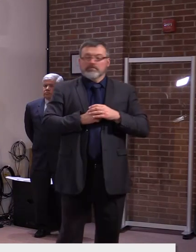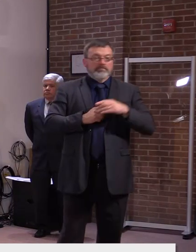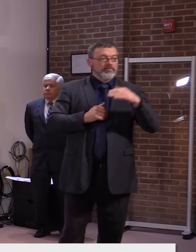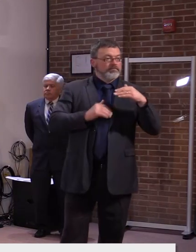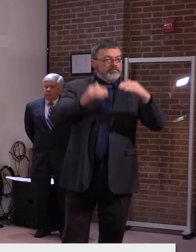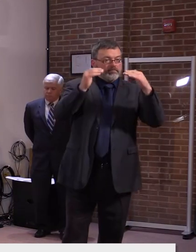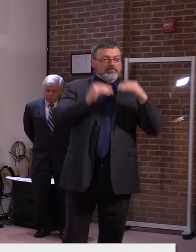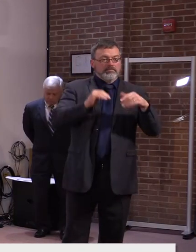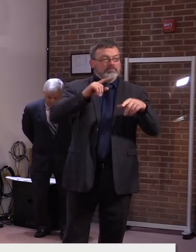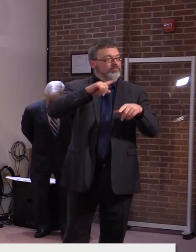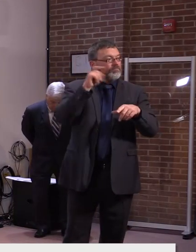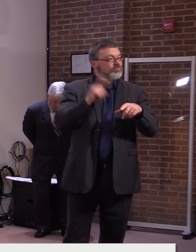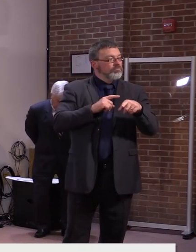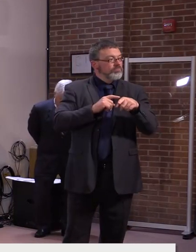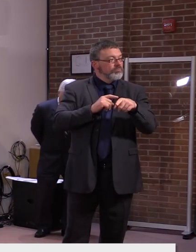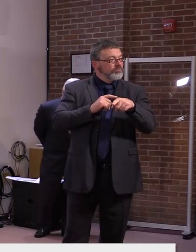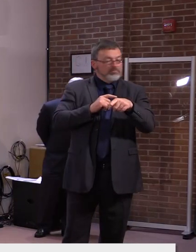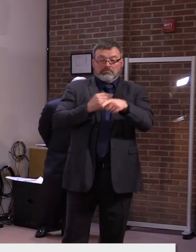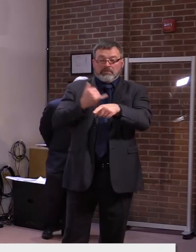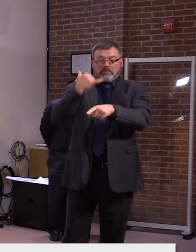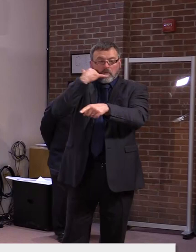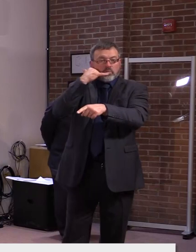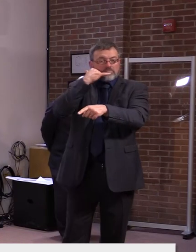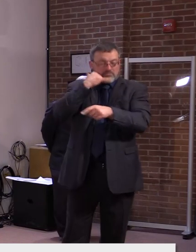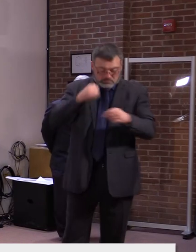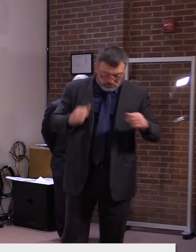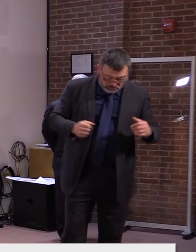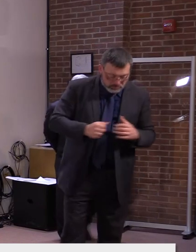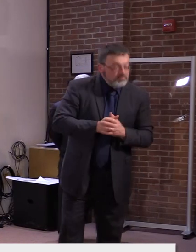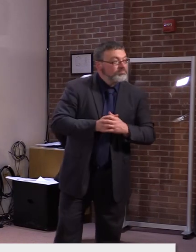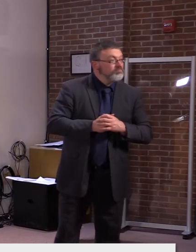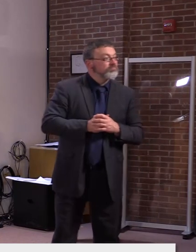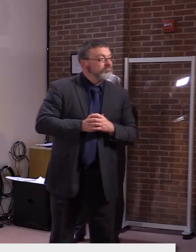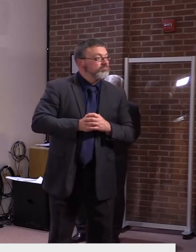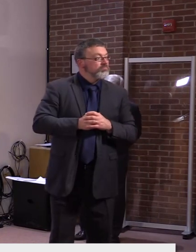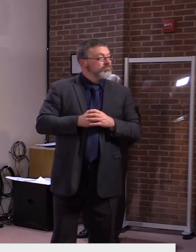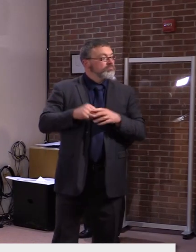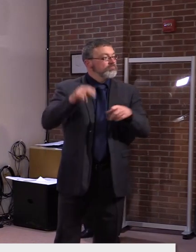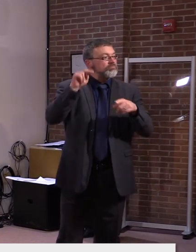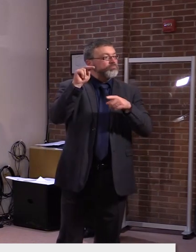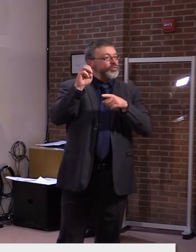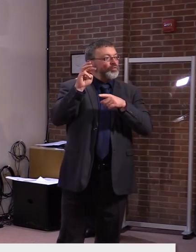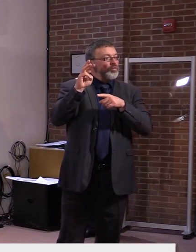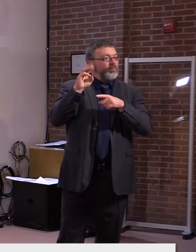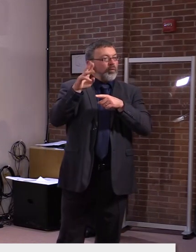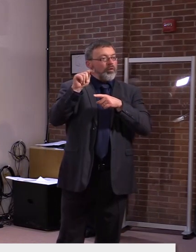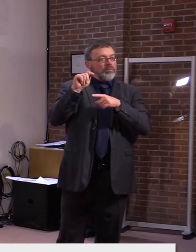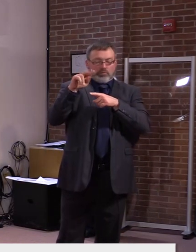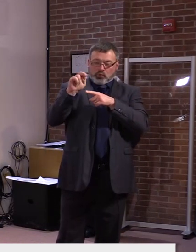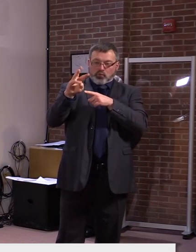All right, we will move over to the phone, starting with Ed Barber, Newport Daily Express.